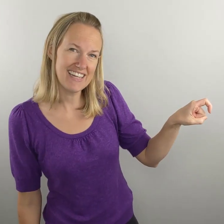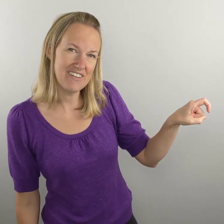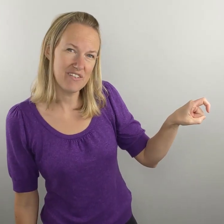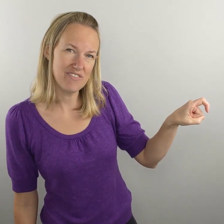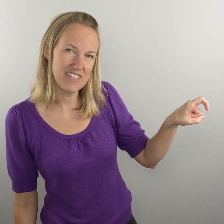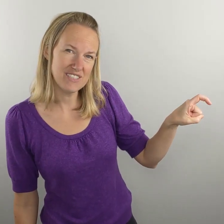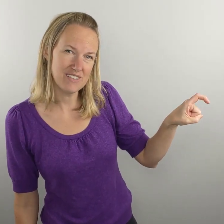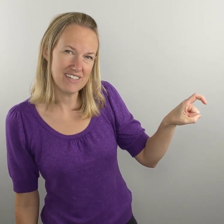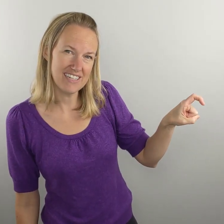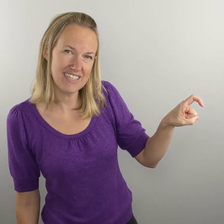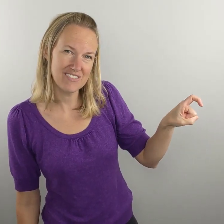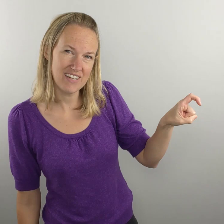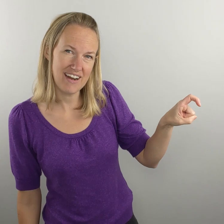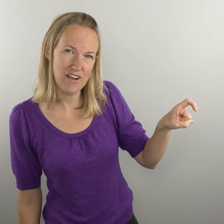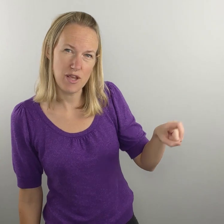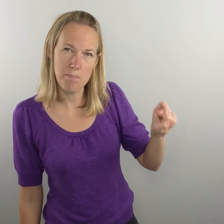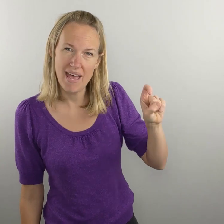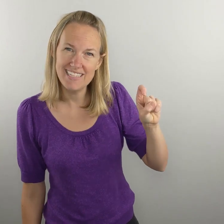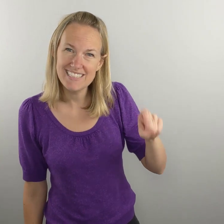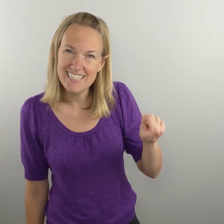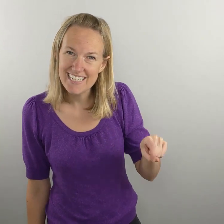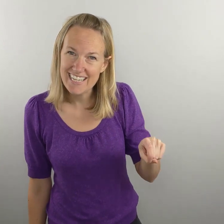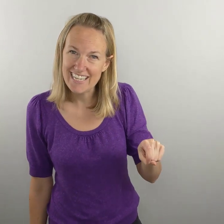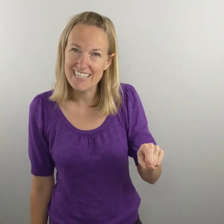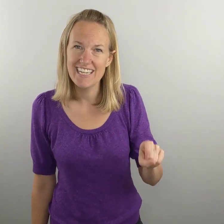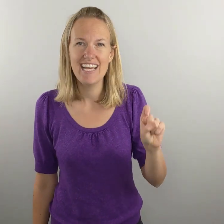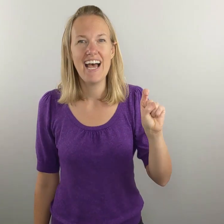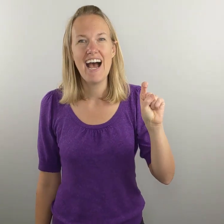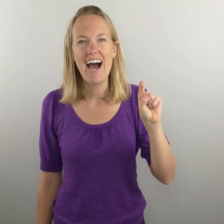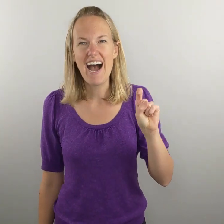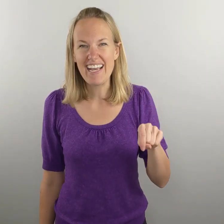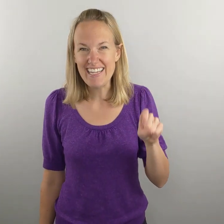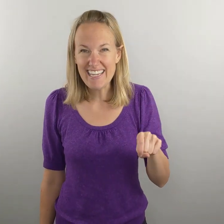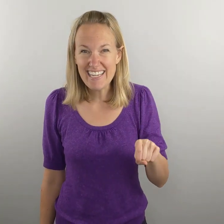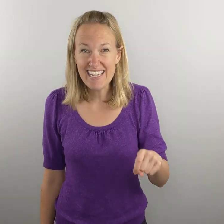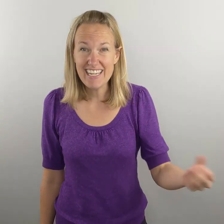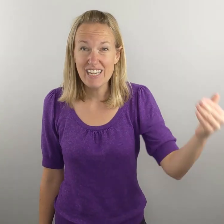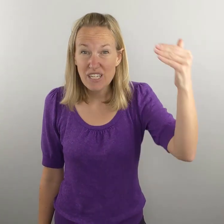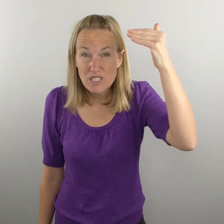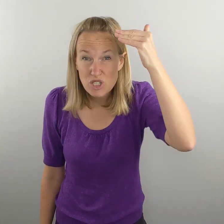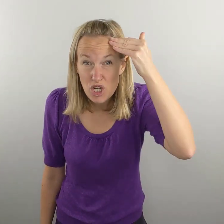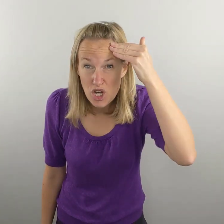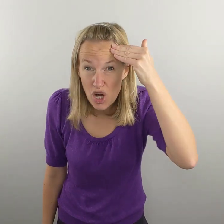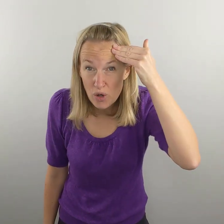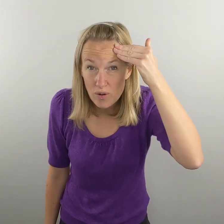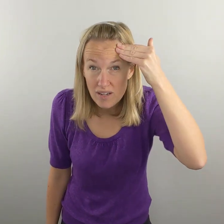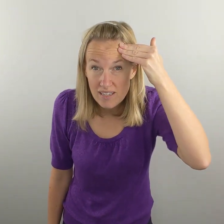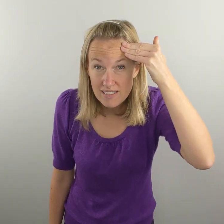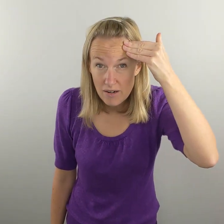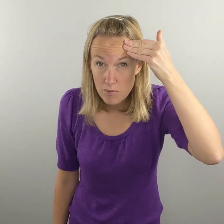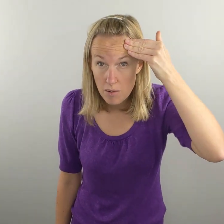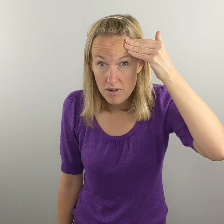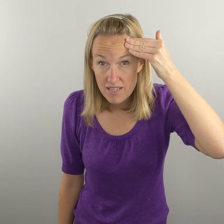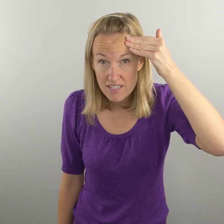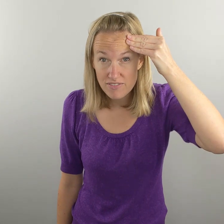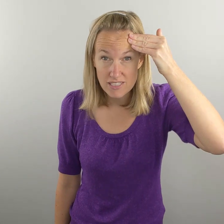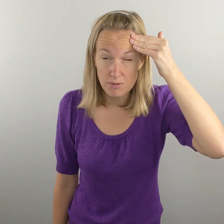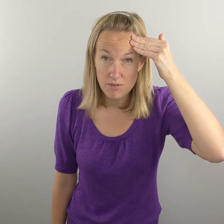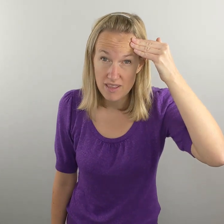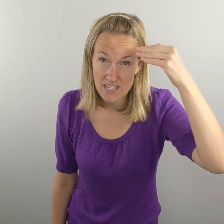you have a fist with your index finger out and bent, need. I need to know. Now remember the difference between think